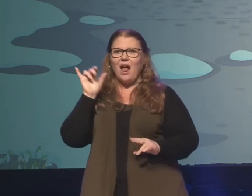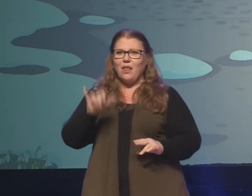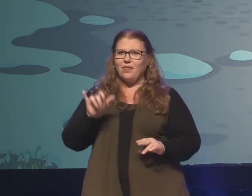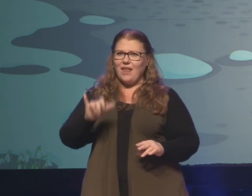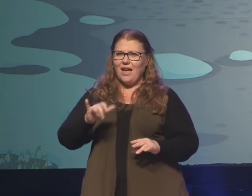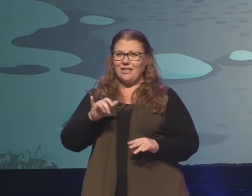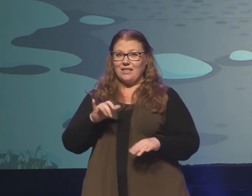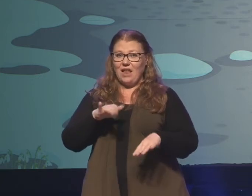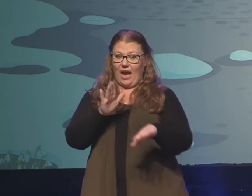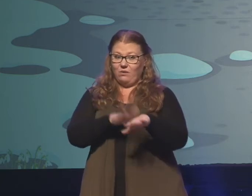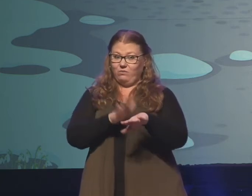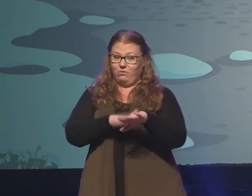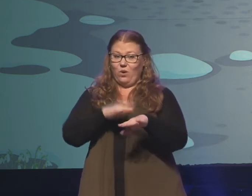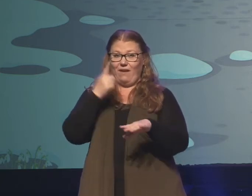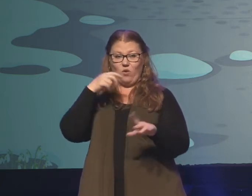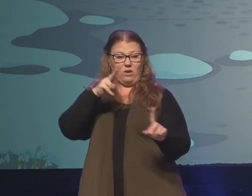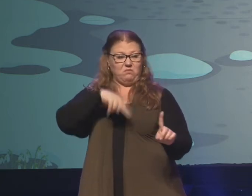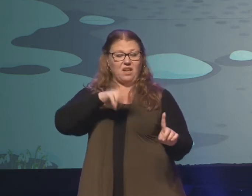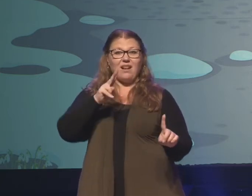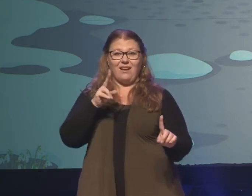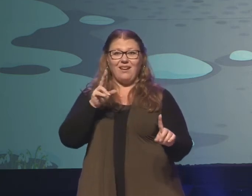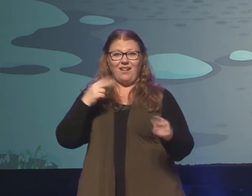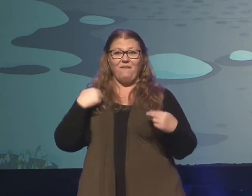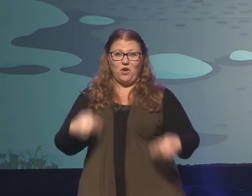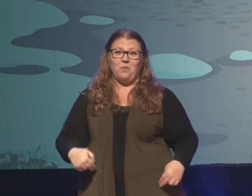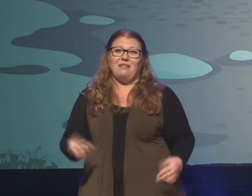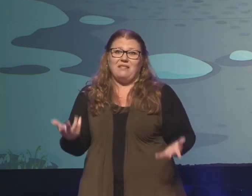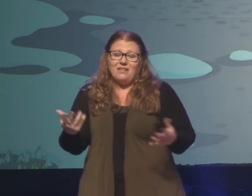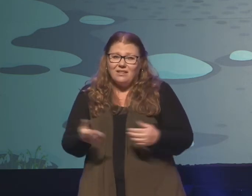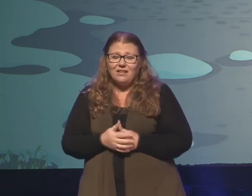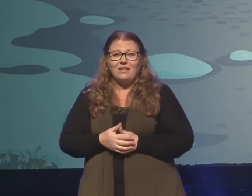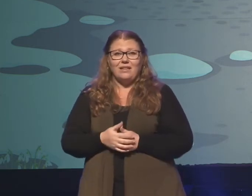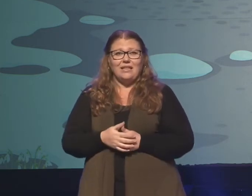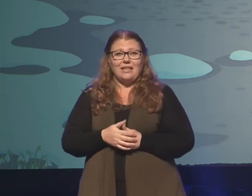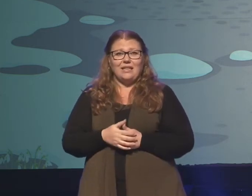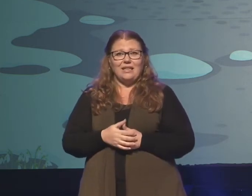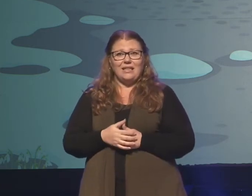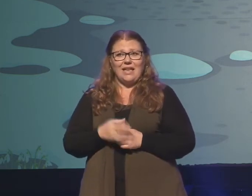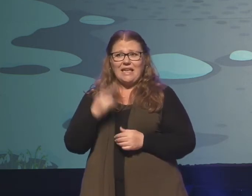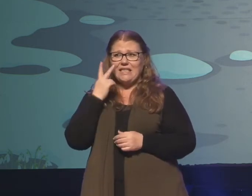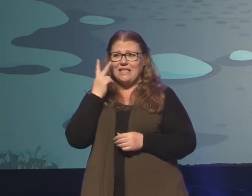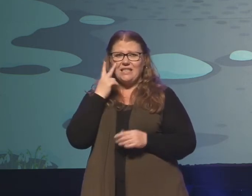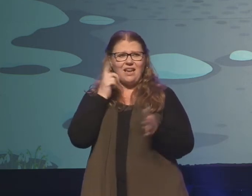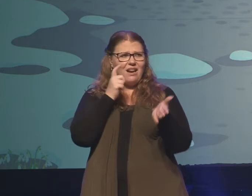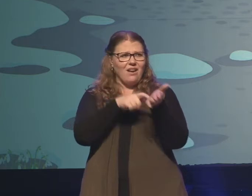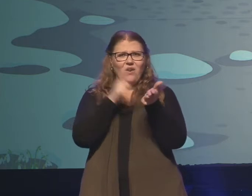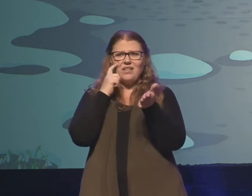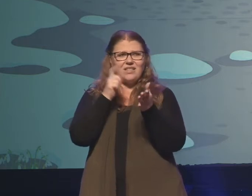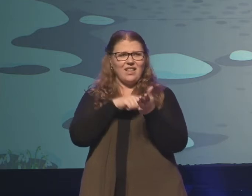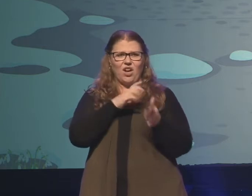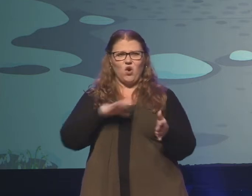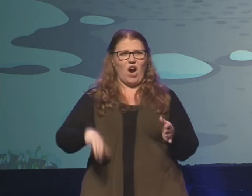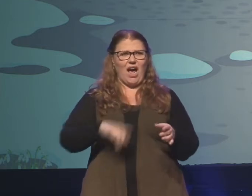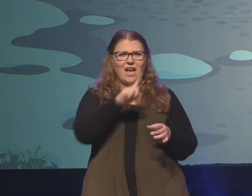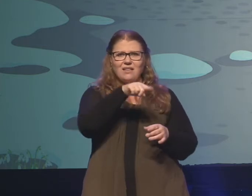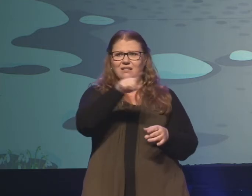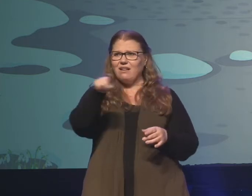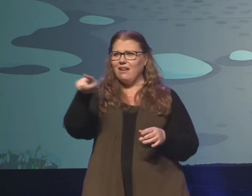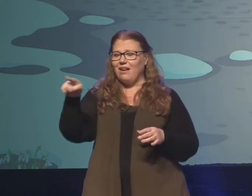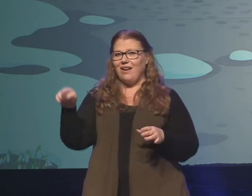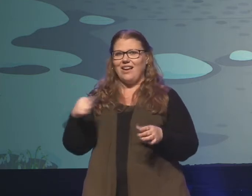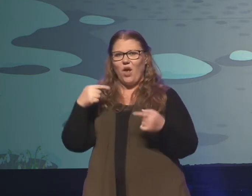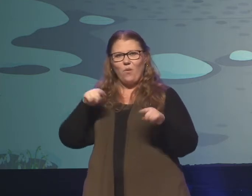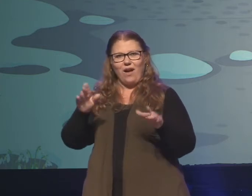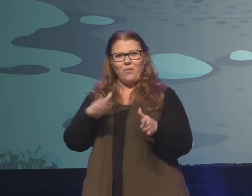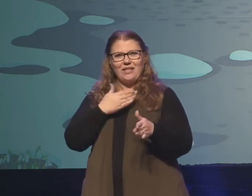red light button for objectification of human beings, is to see Christ all around me. So we're gonna sing this song. While we sing